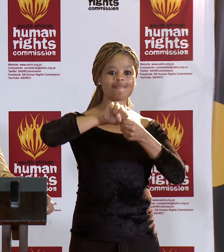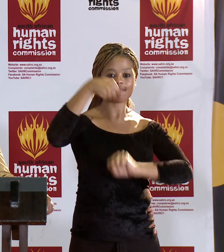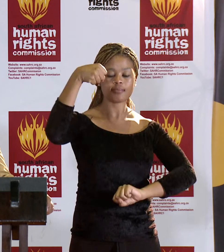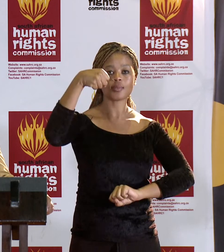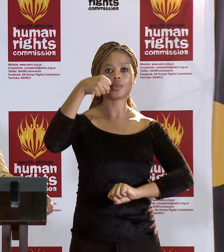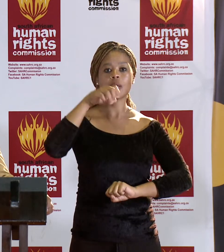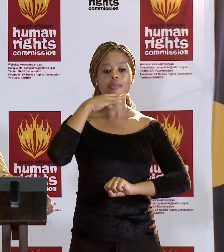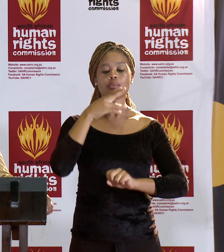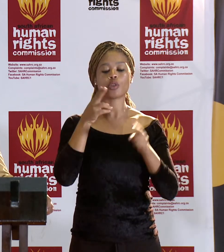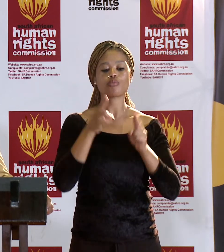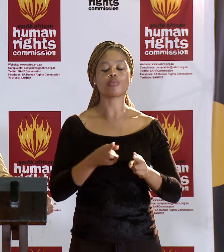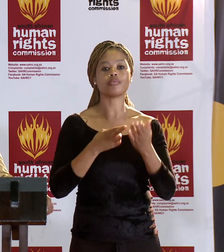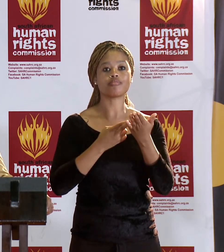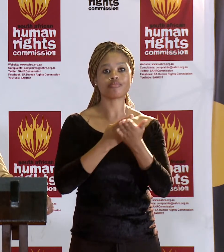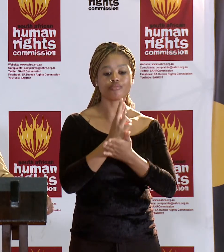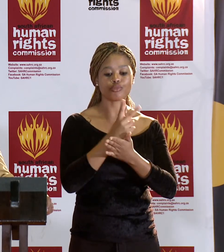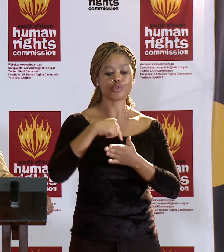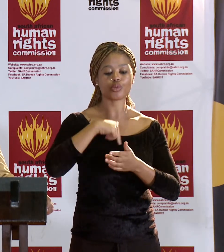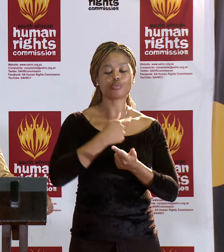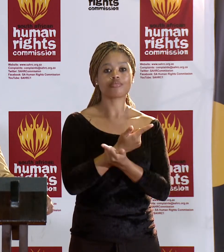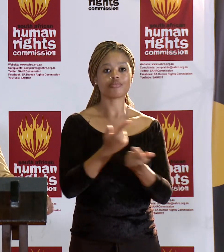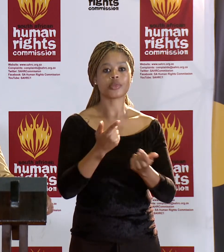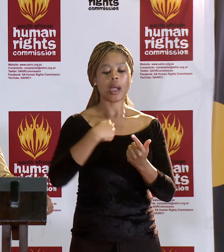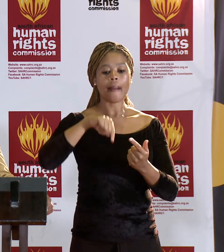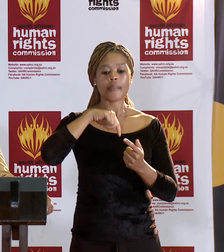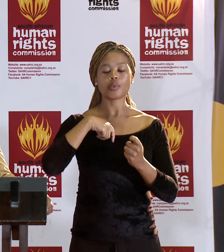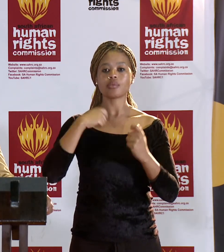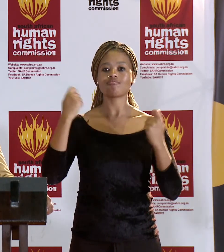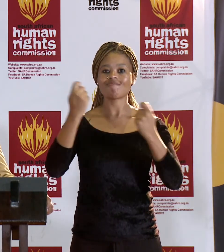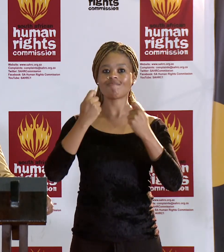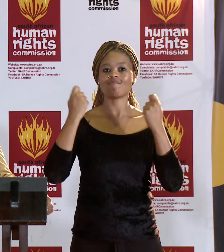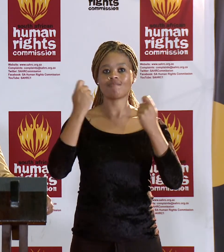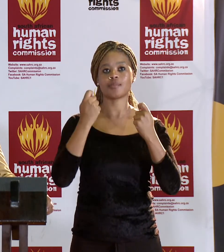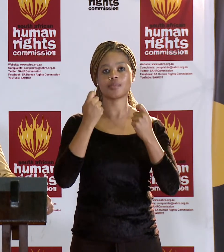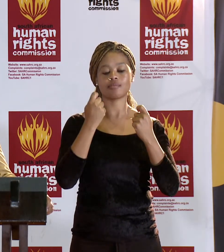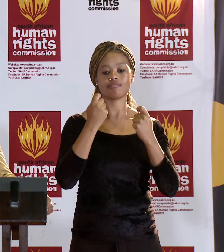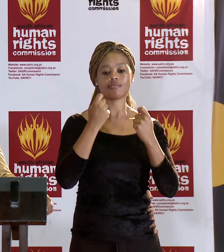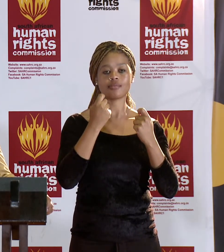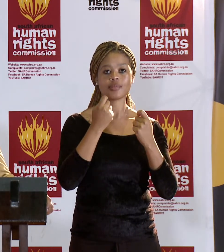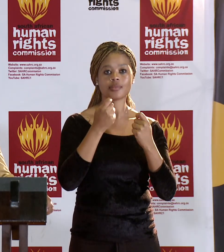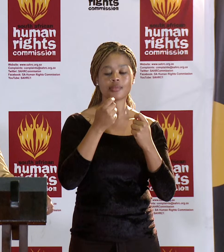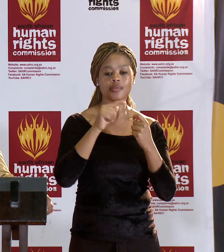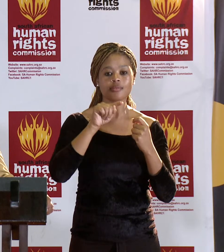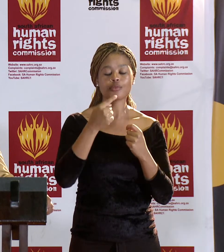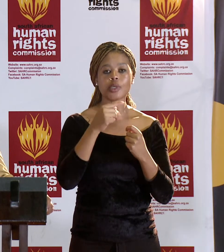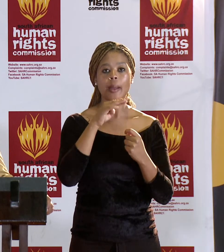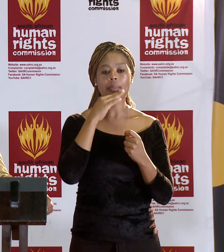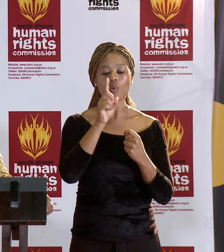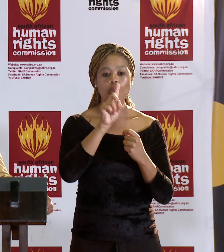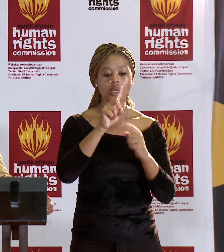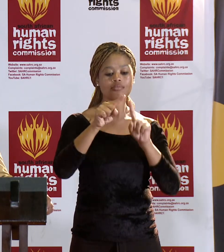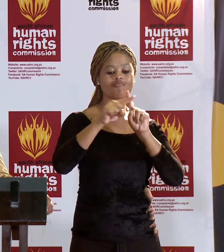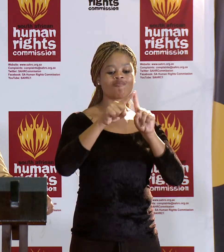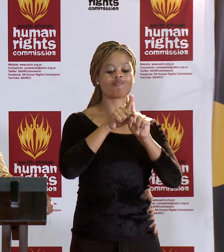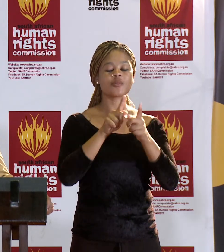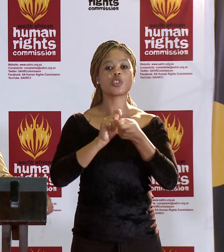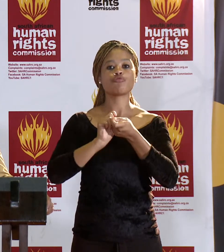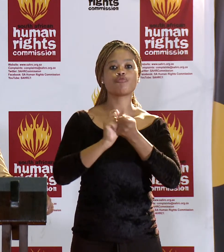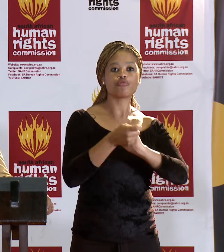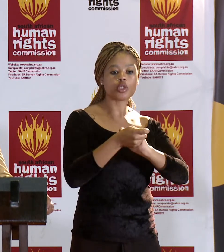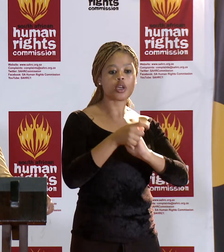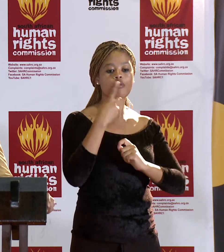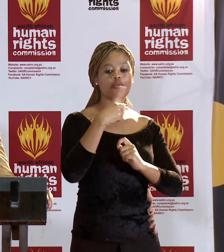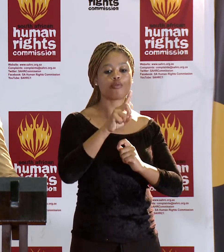the Human Rights Commission will be launching, but we are celebrating a second thing, which is positive change